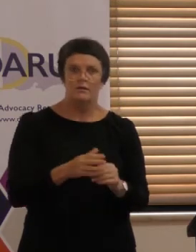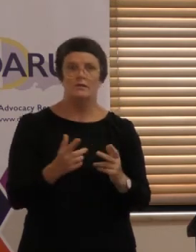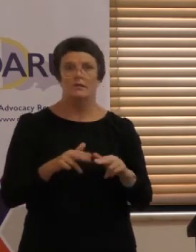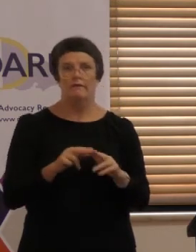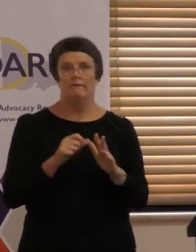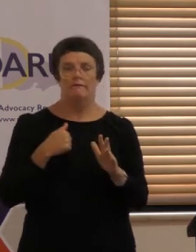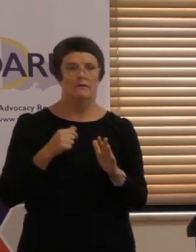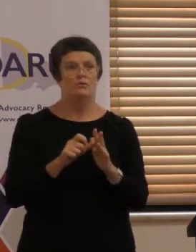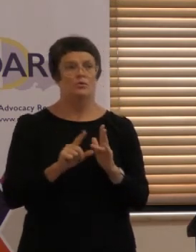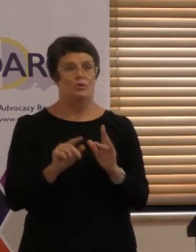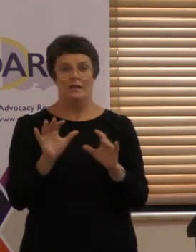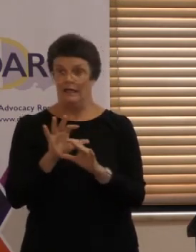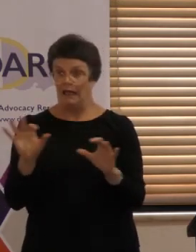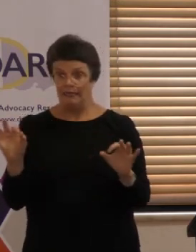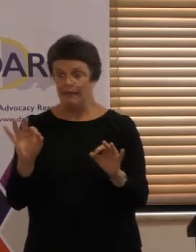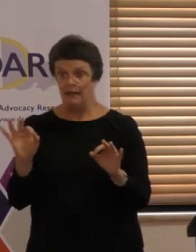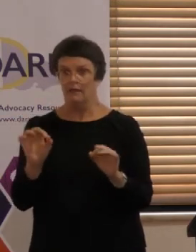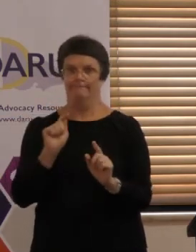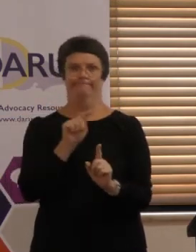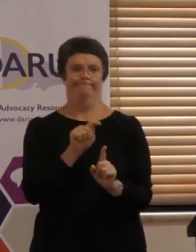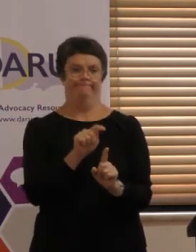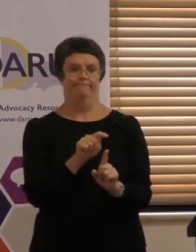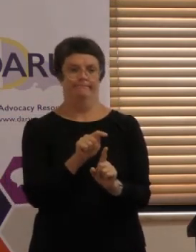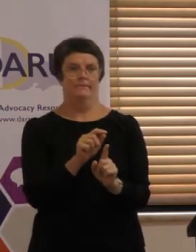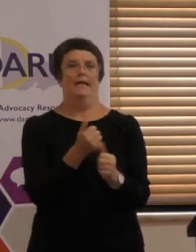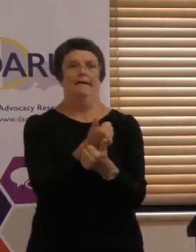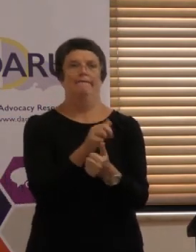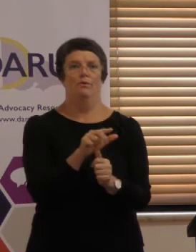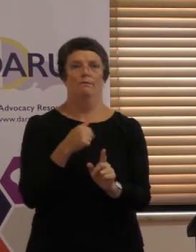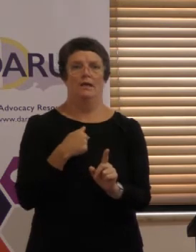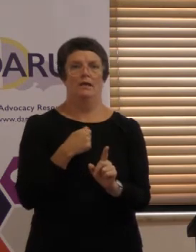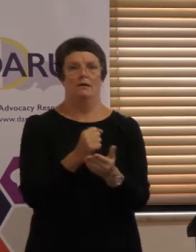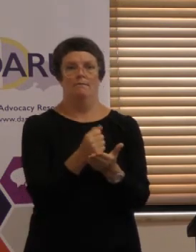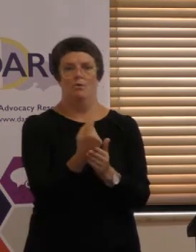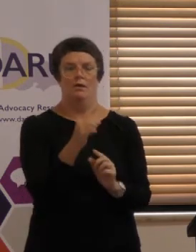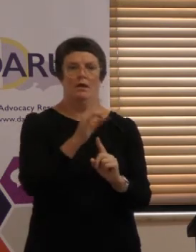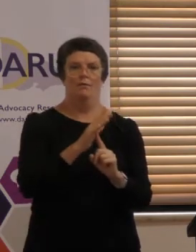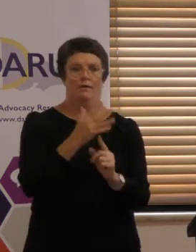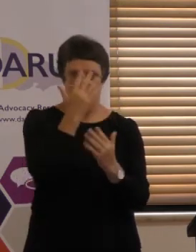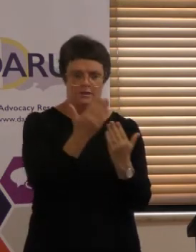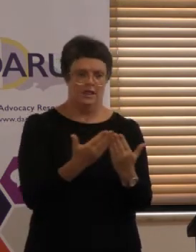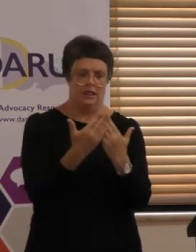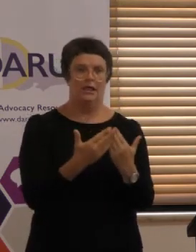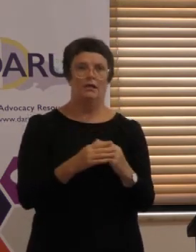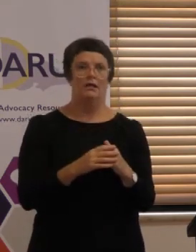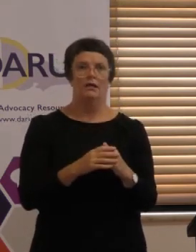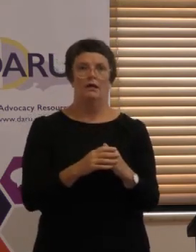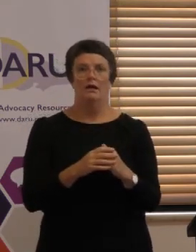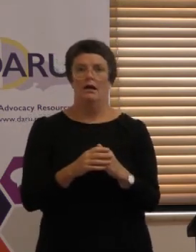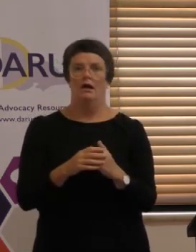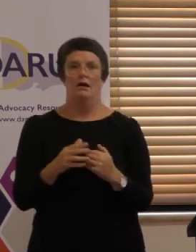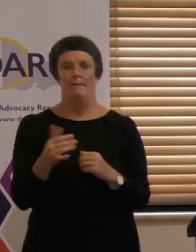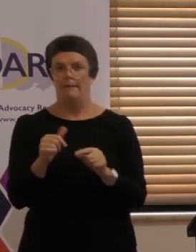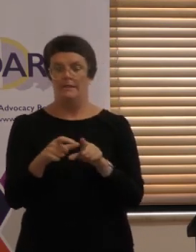nothing else, that's the thing that's most important to me right now and to my life going forward. If you have really limited energy because of